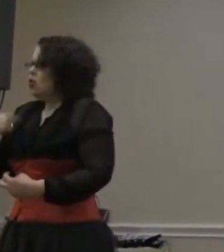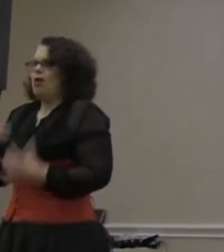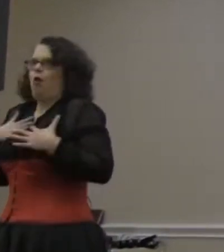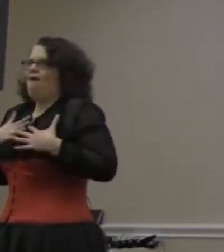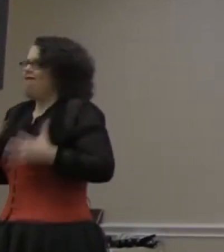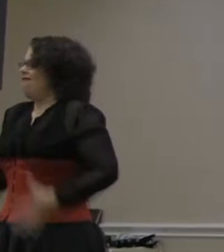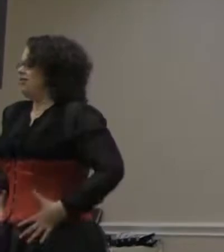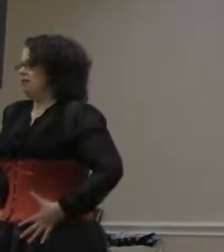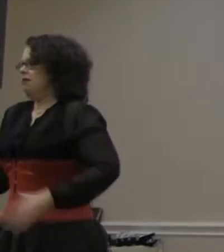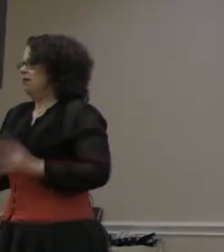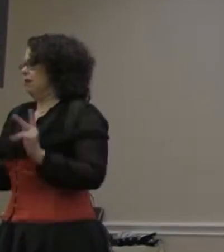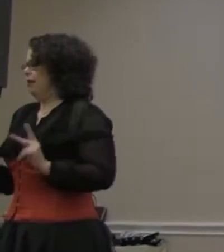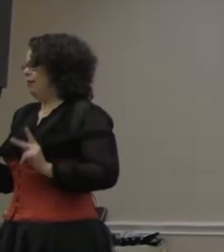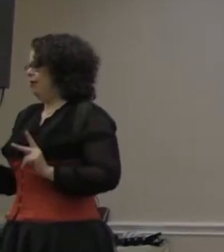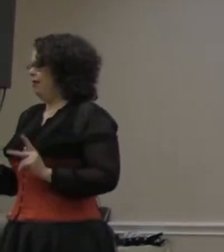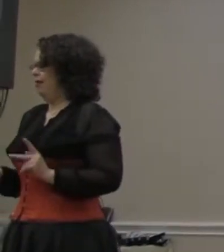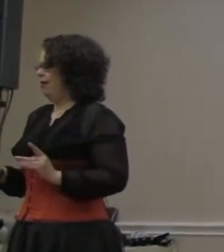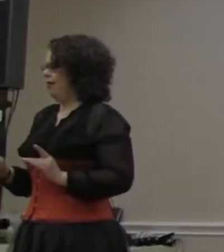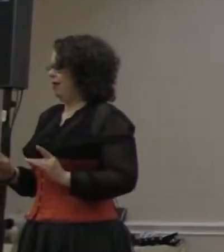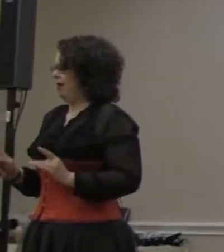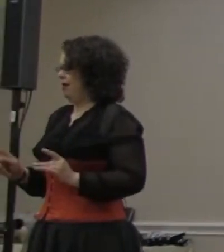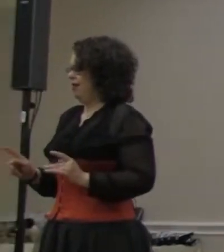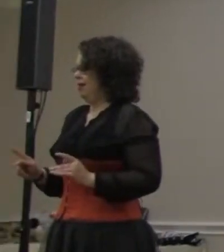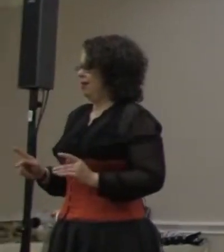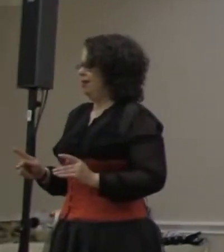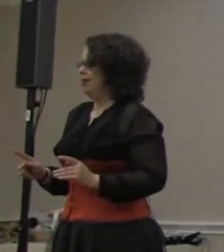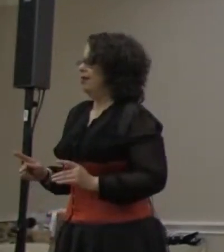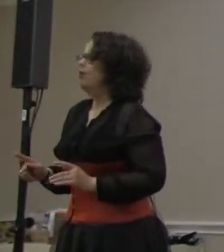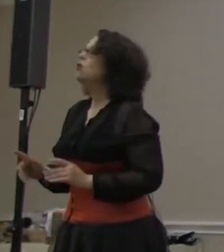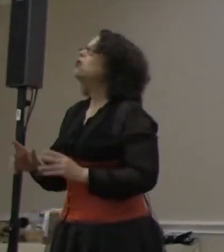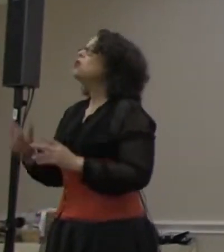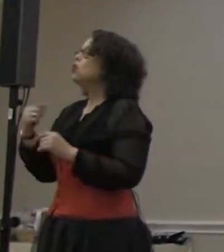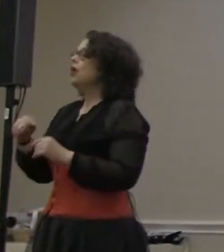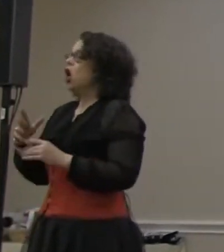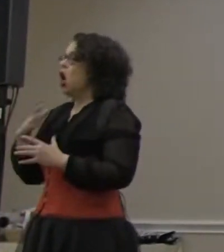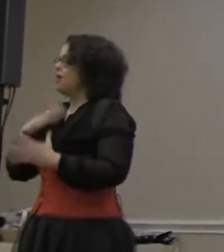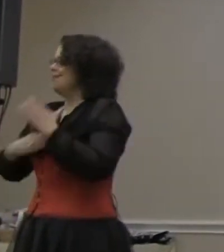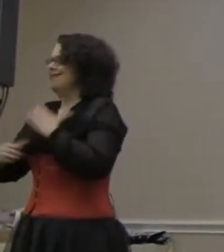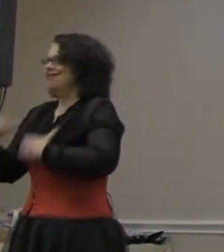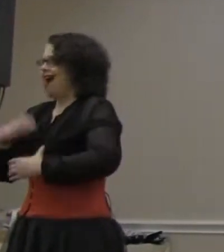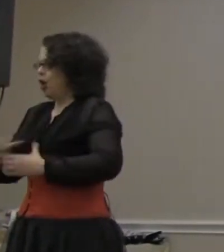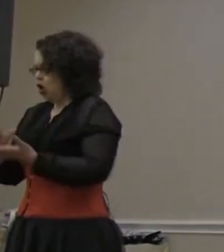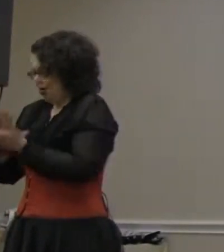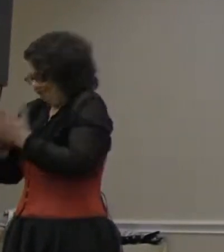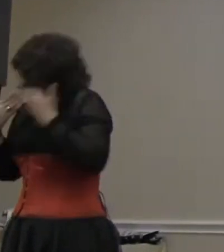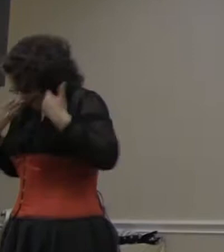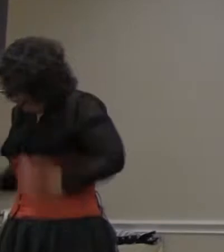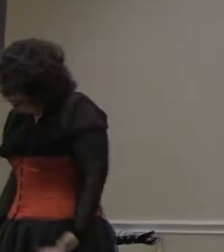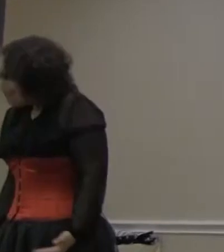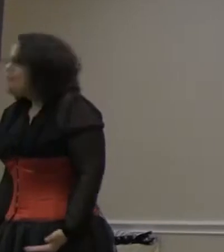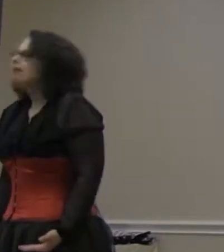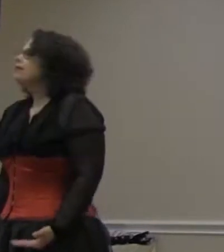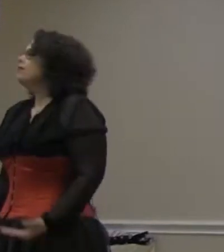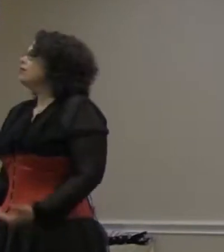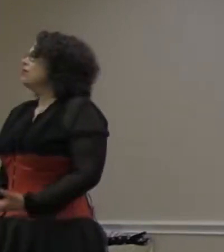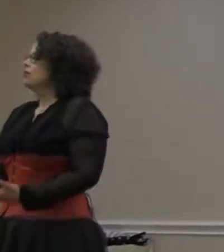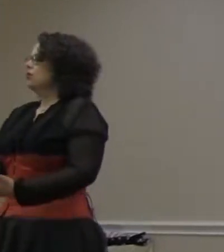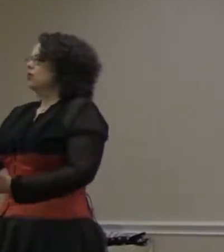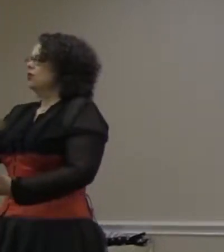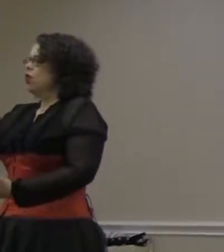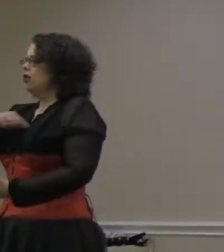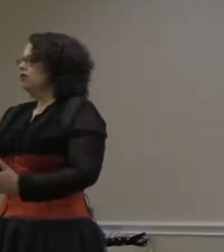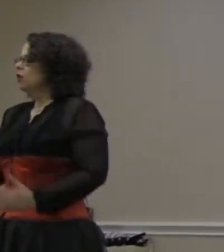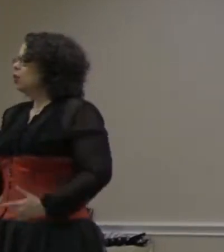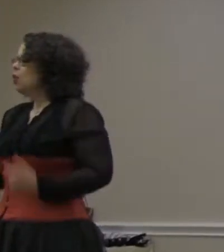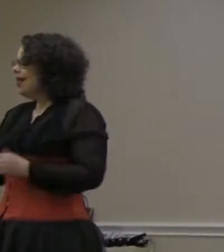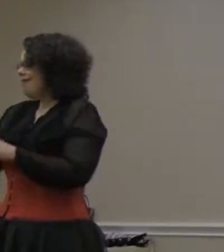people. We are desire incarnate. For those of us who live in